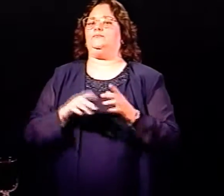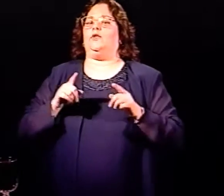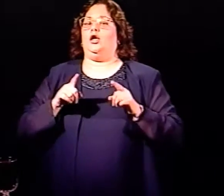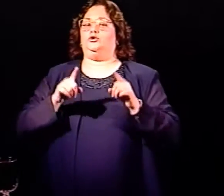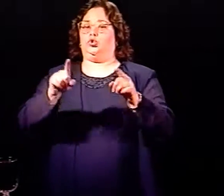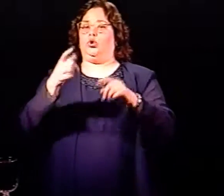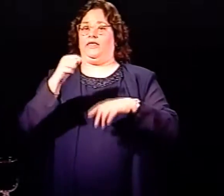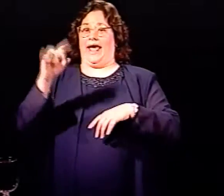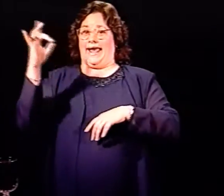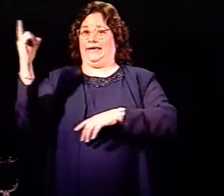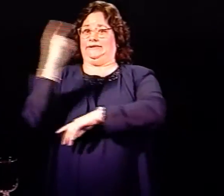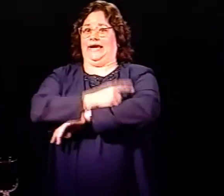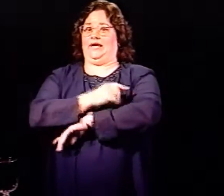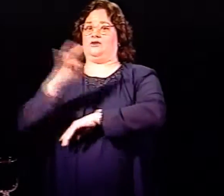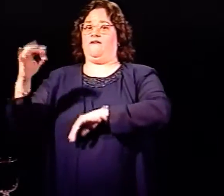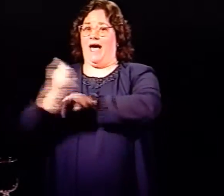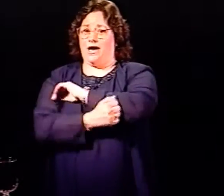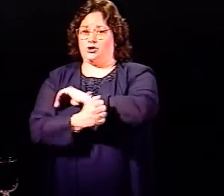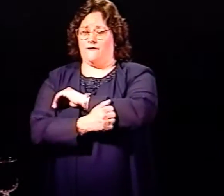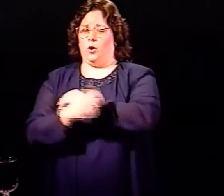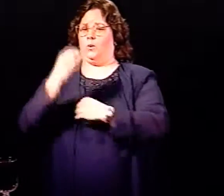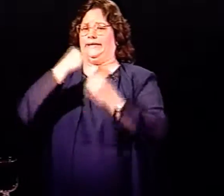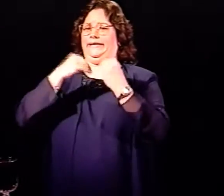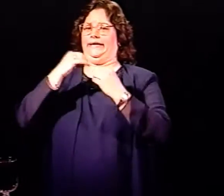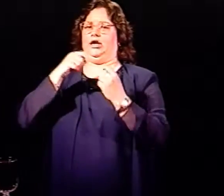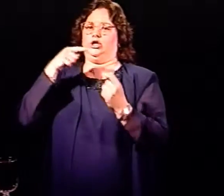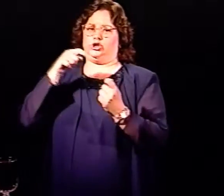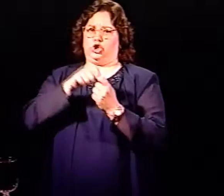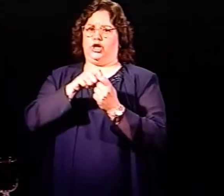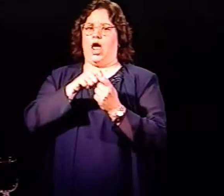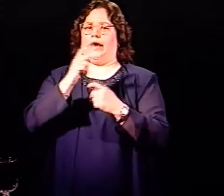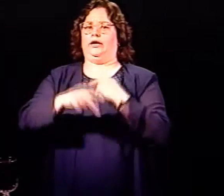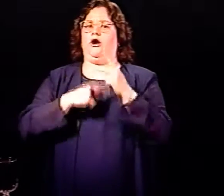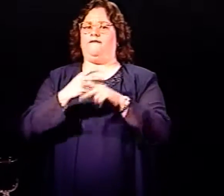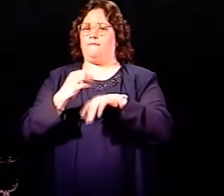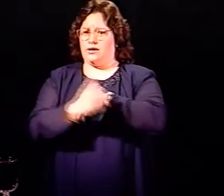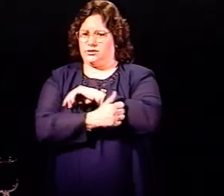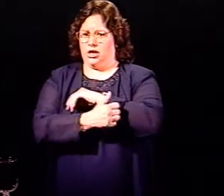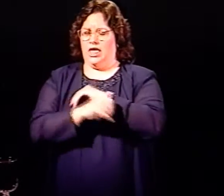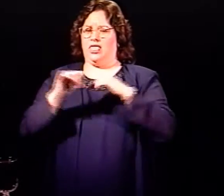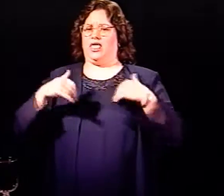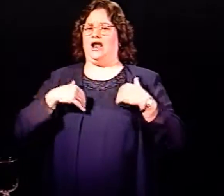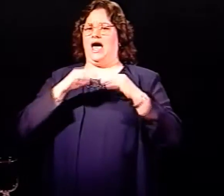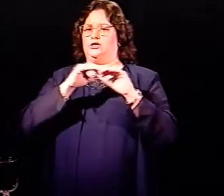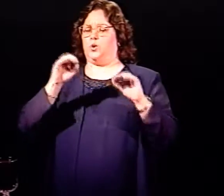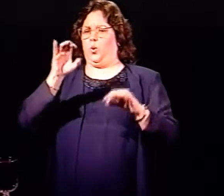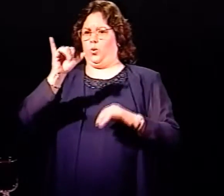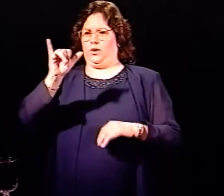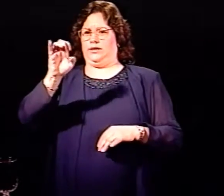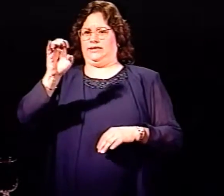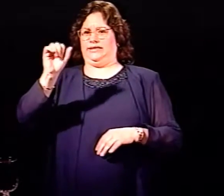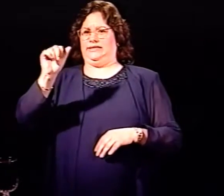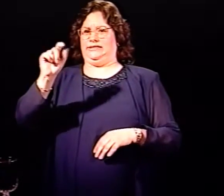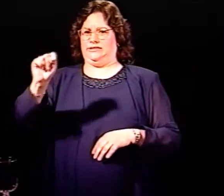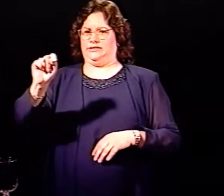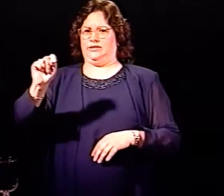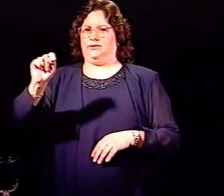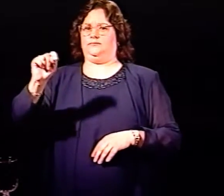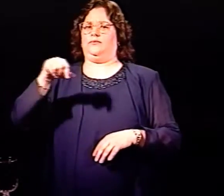During the 8 days of Passover, we eat certain kinds of matzah that has no yeast. This reminds